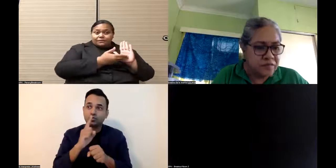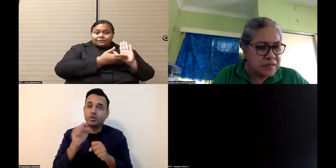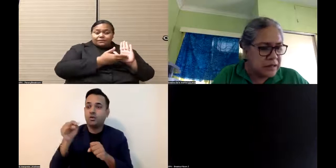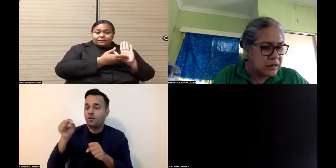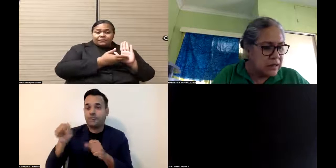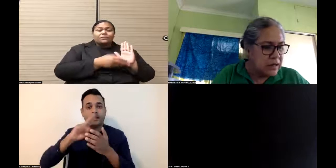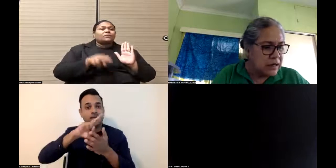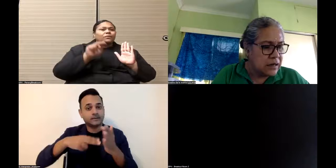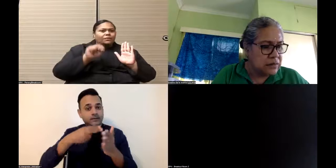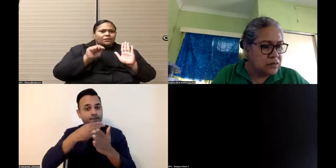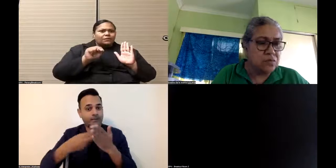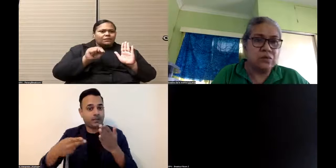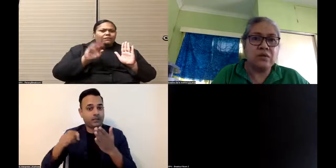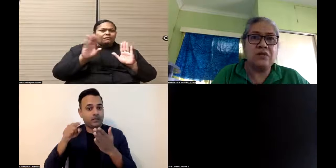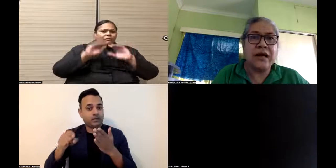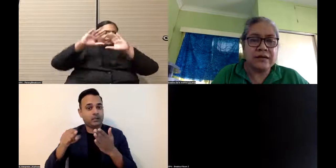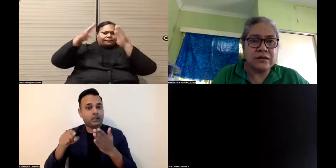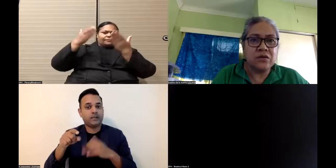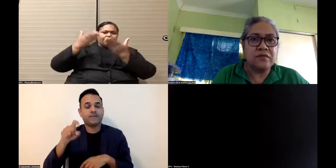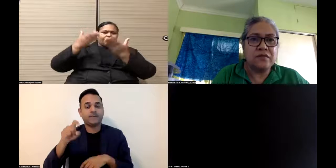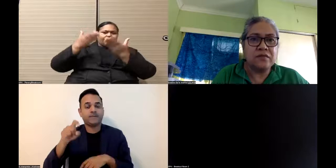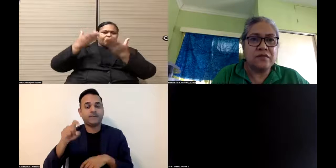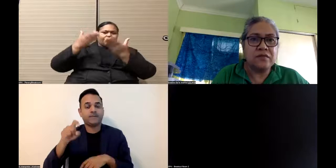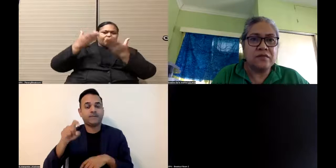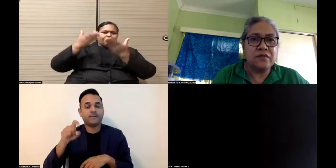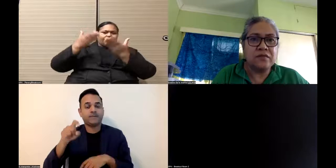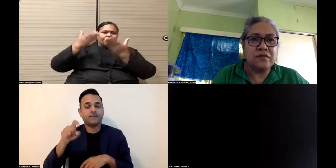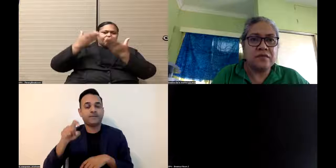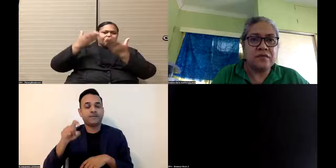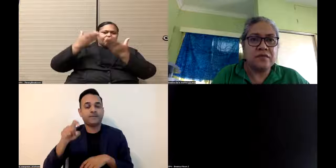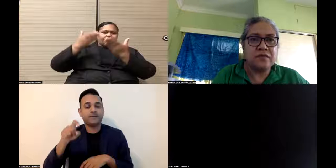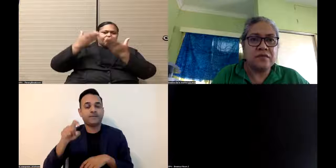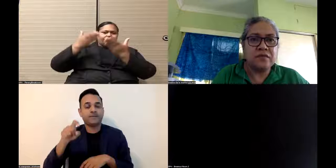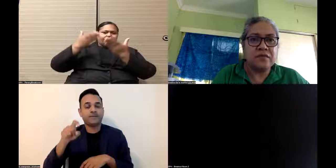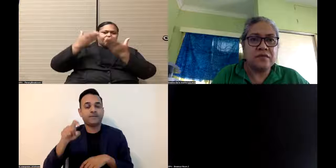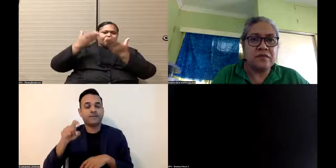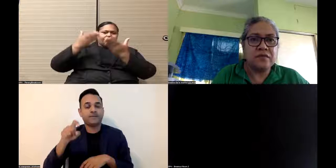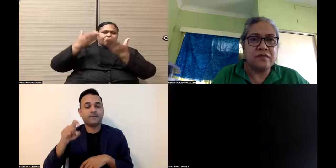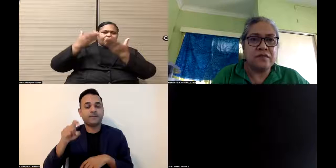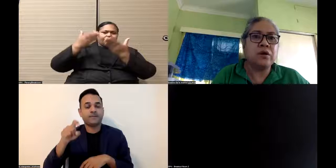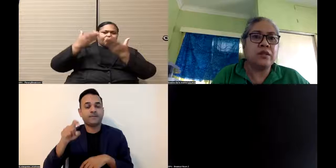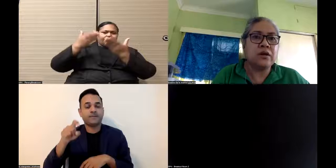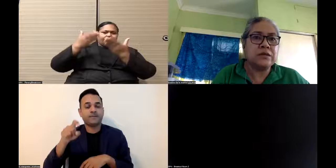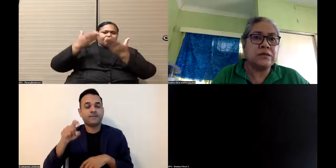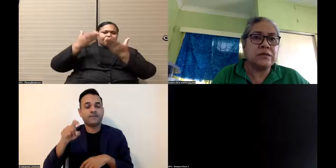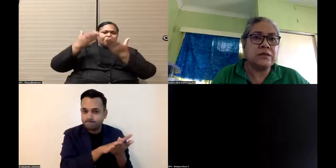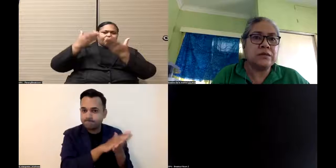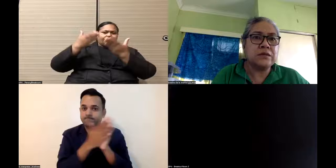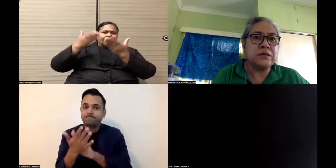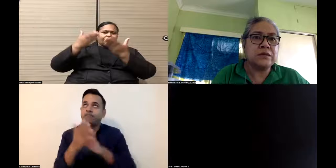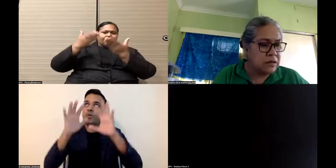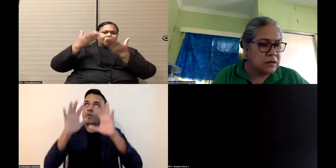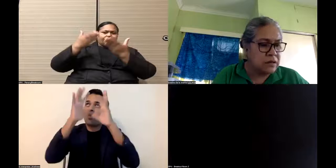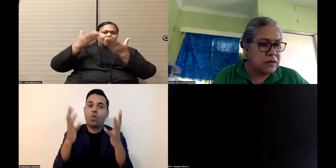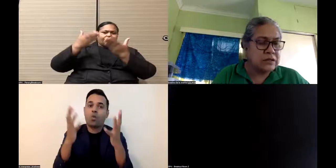translated to fit in to the reality of different countries. And I think that's the point that has been brought